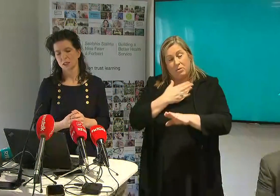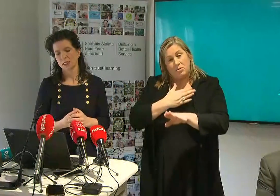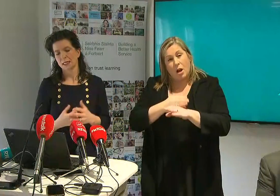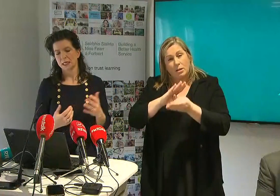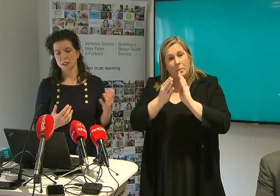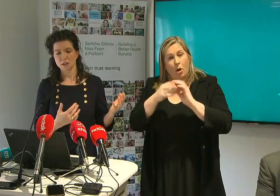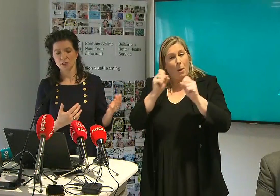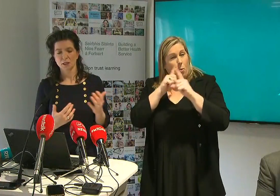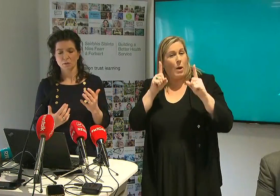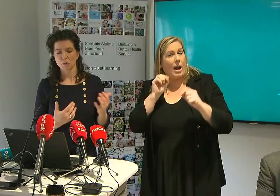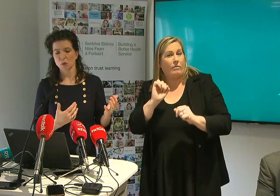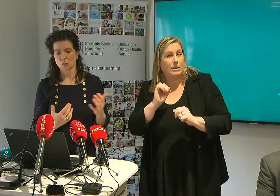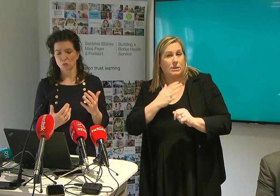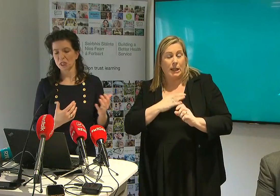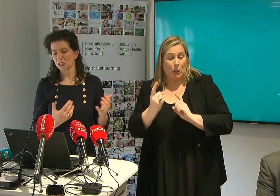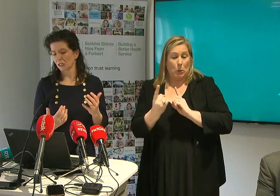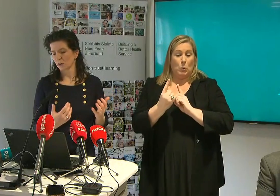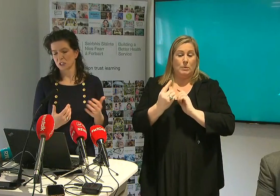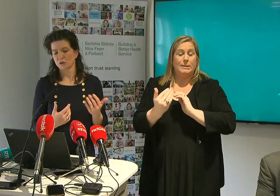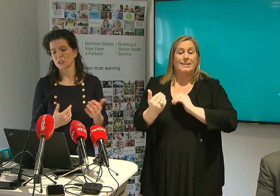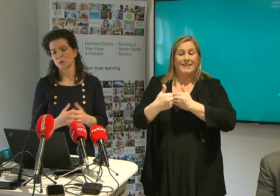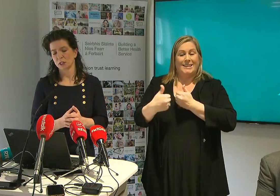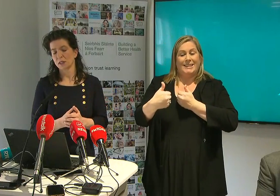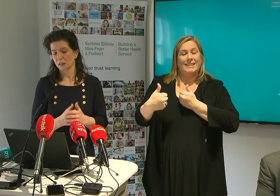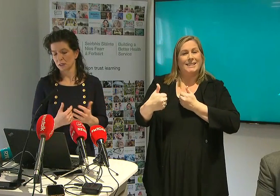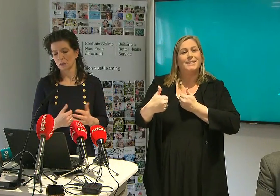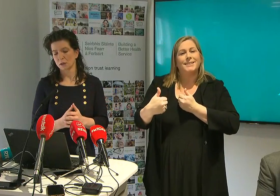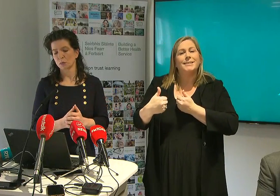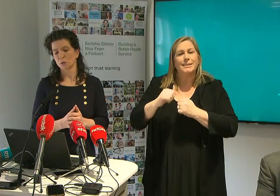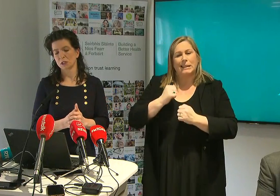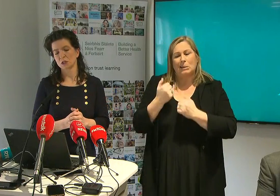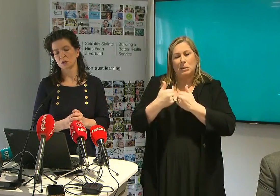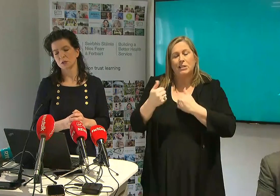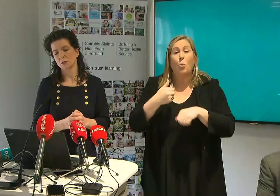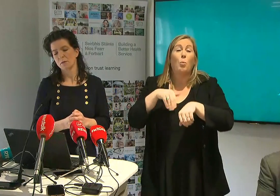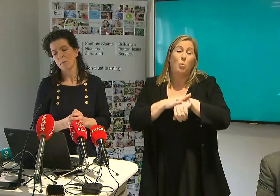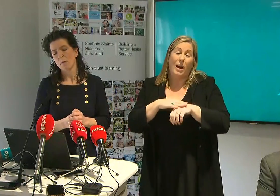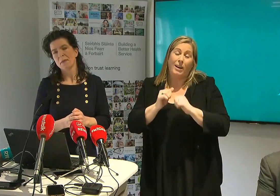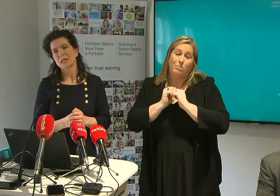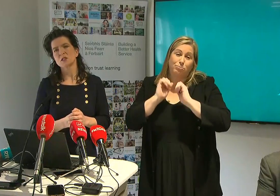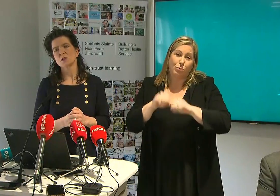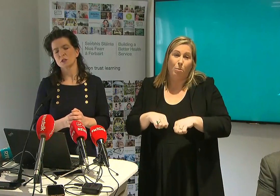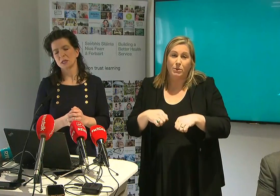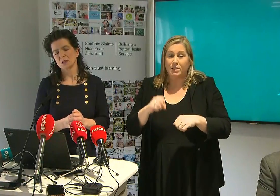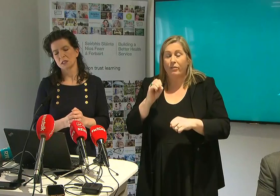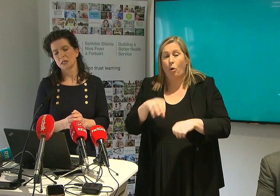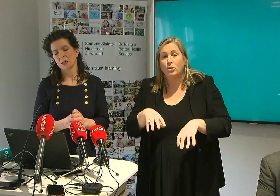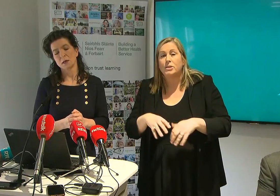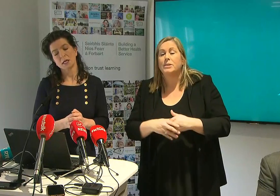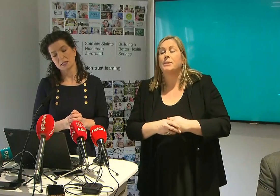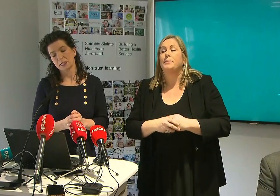that and maintaining their distance where that's appropriate to do so. And it's also